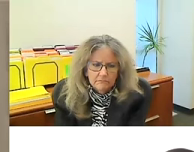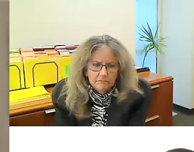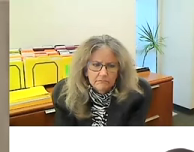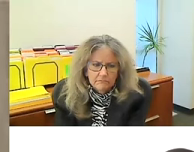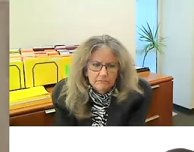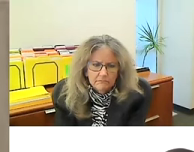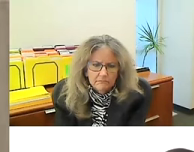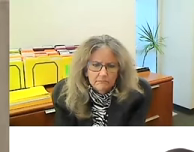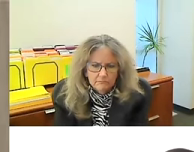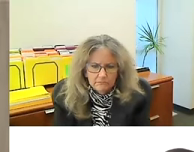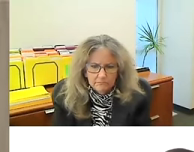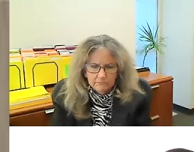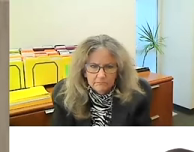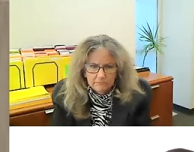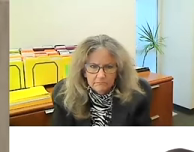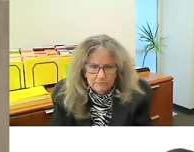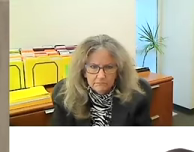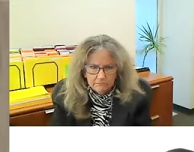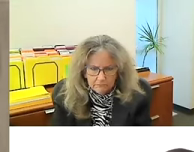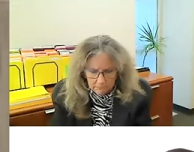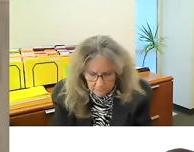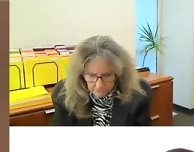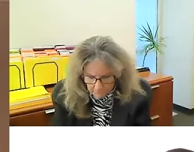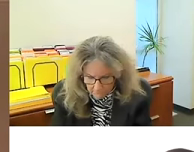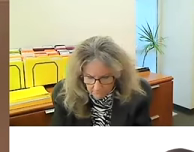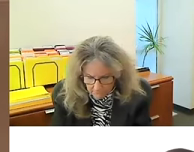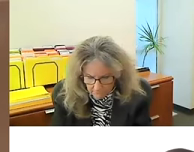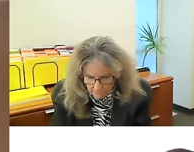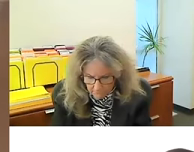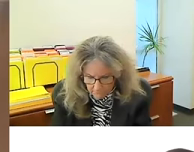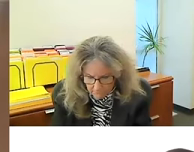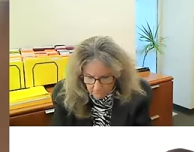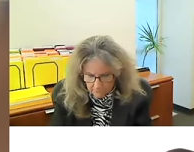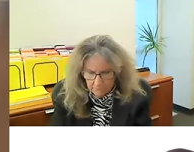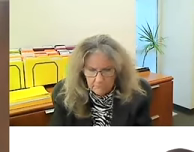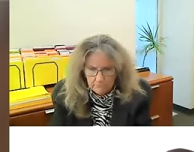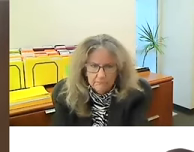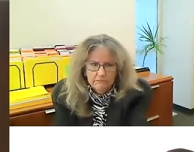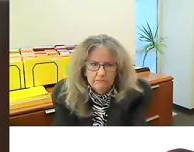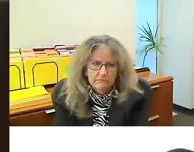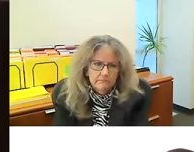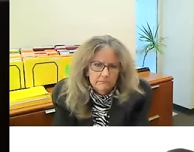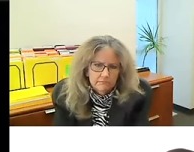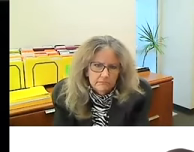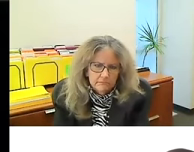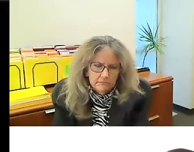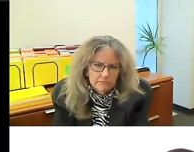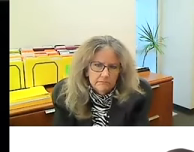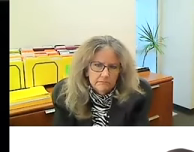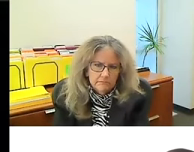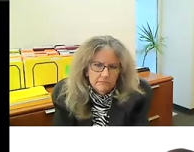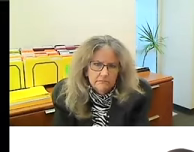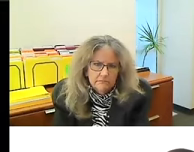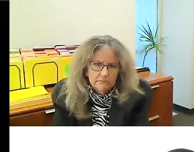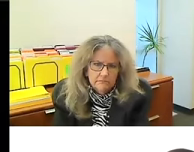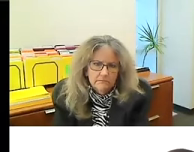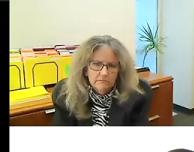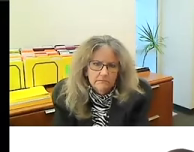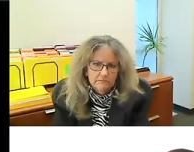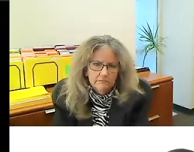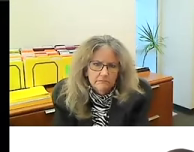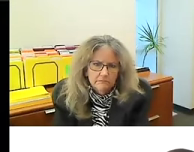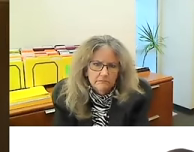Leonard Peltier and the men he killed or didn't kill, and Reverend Pat Robertson and his white sons, and Minister